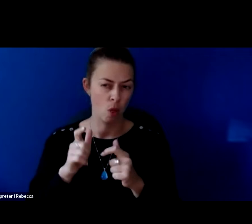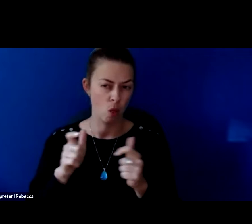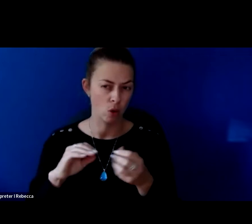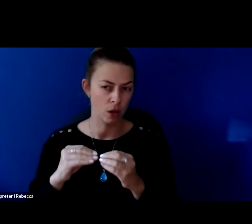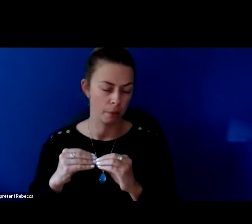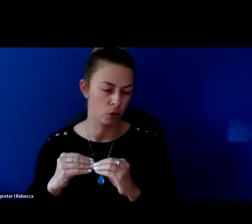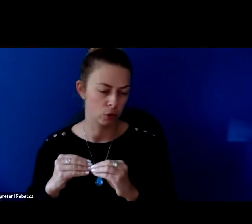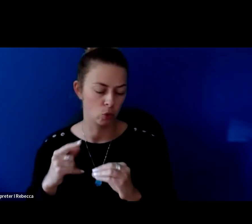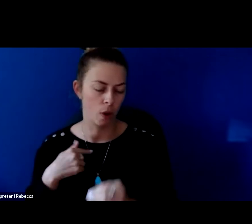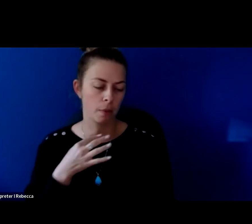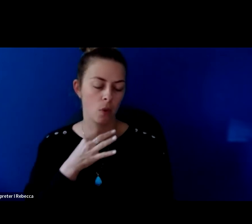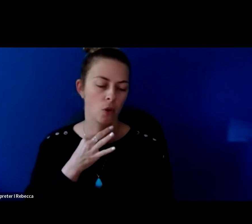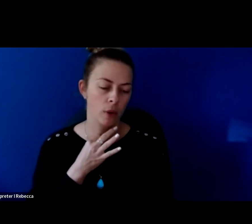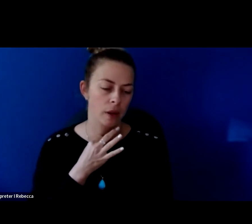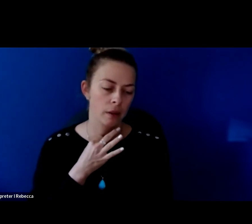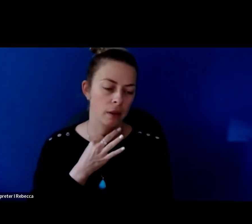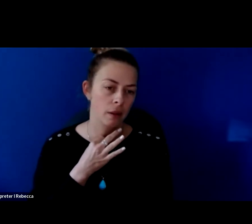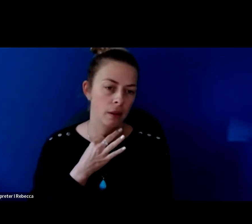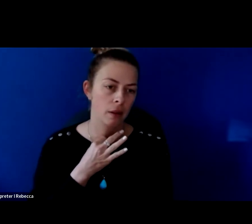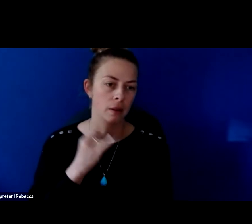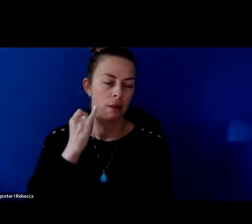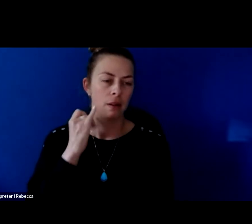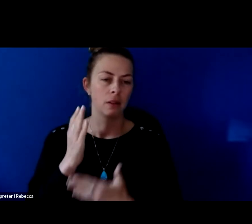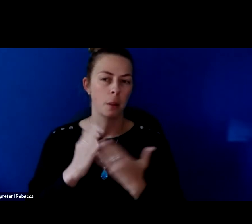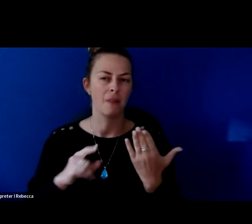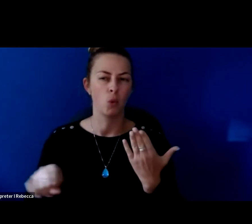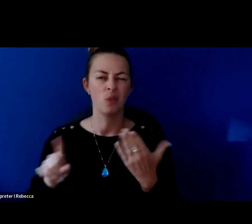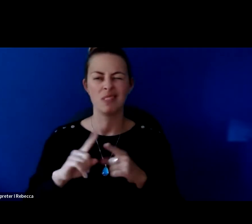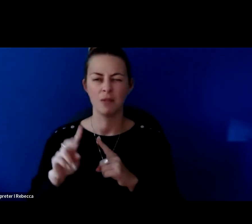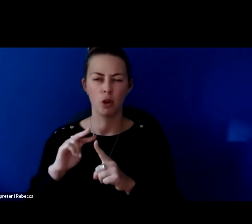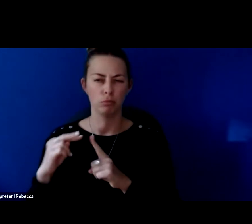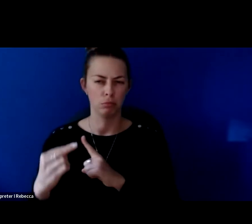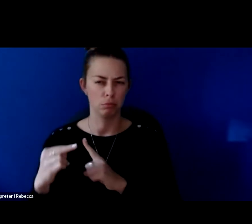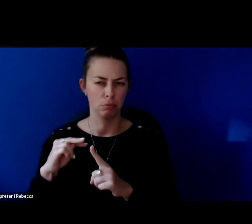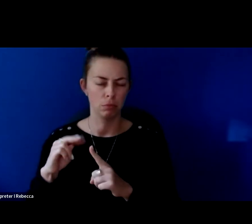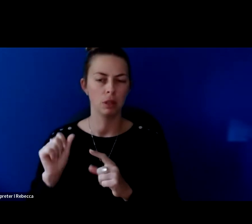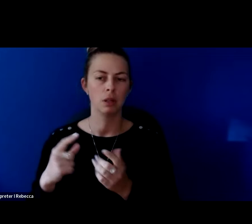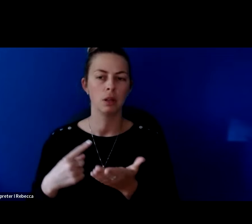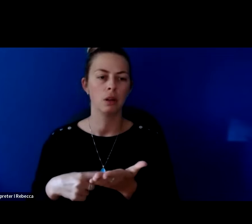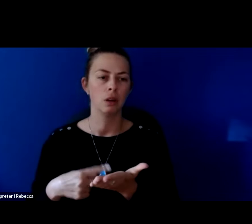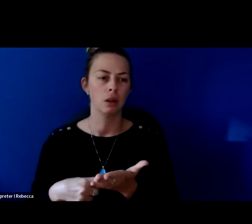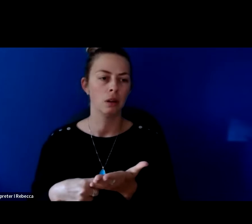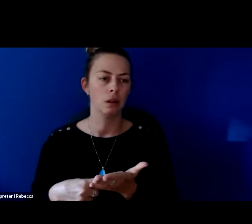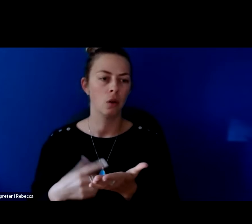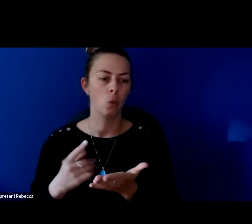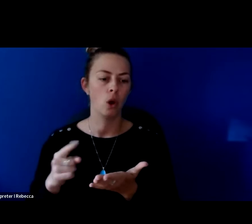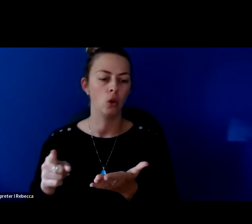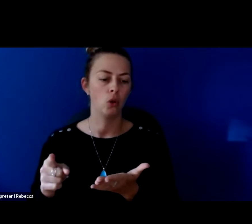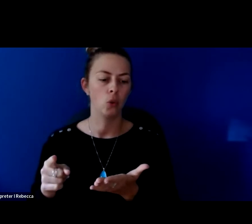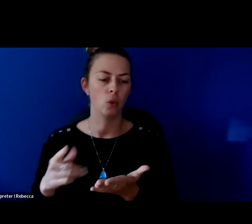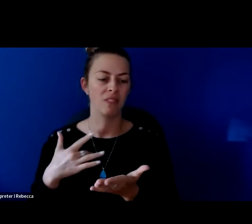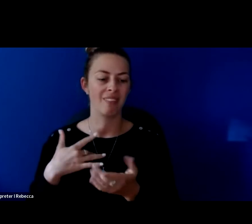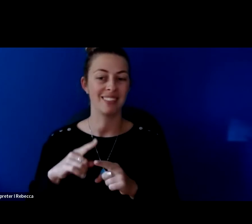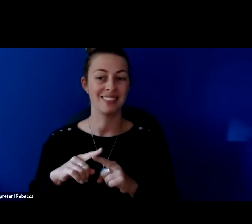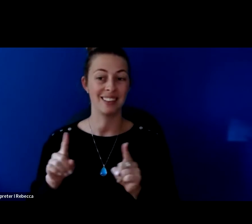if some of you from the different vantage points you took could talk about what you would see as different in